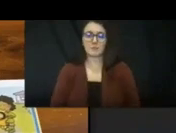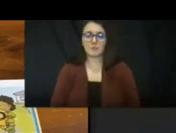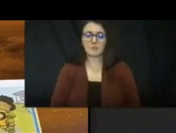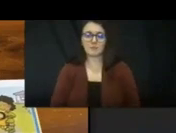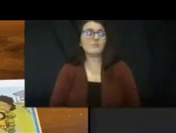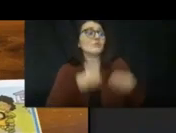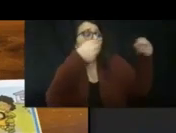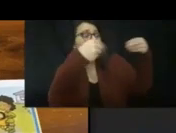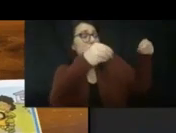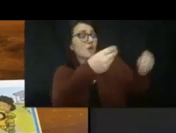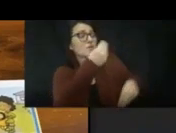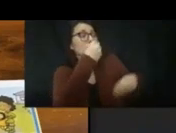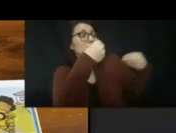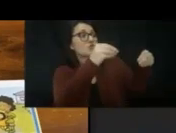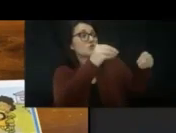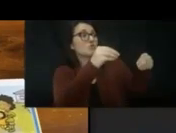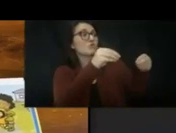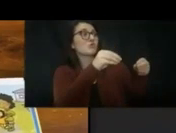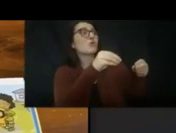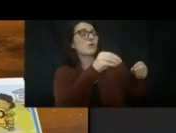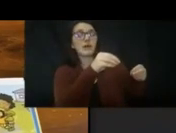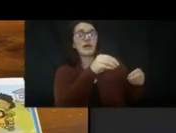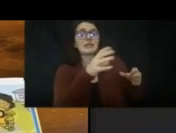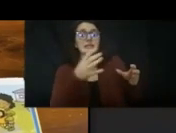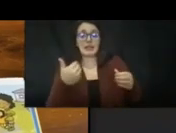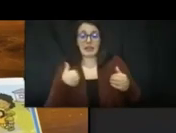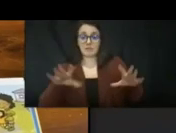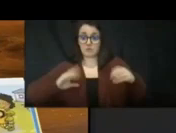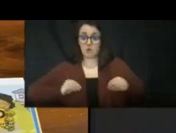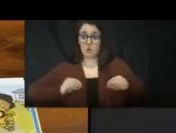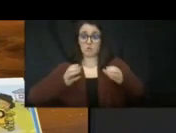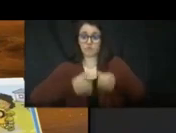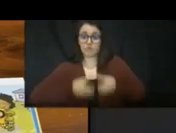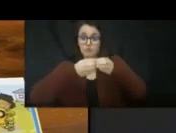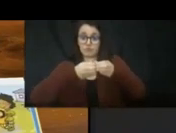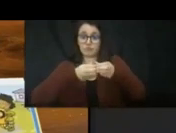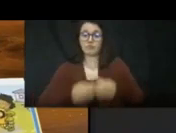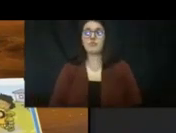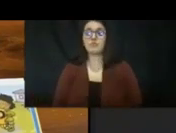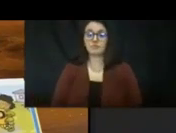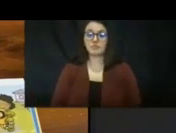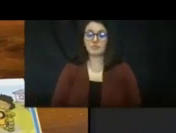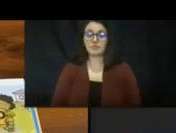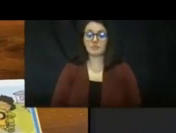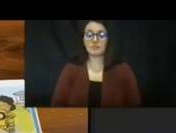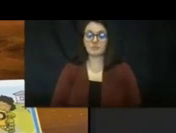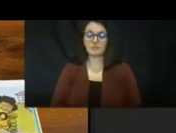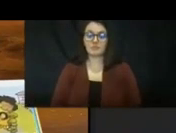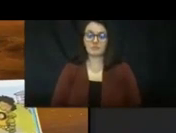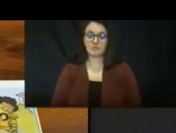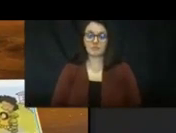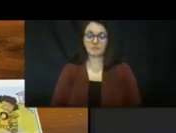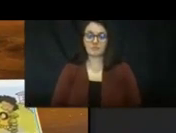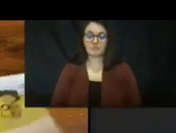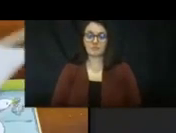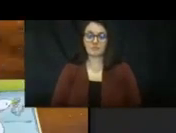Shop at bulk stores and bring your own containers. Line your garbage bin with paper bags instead of plastic, or use